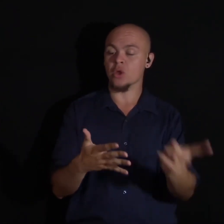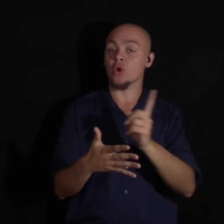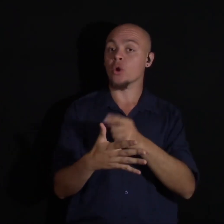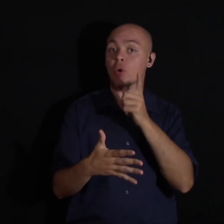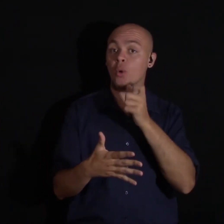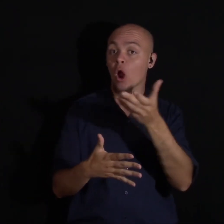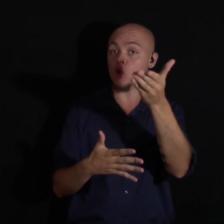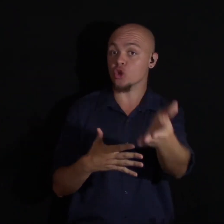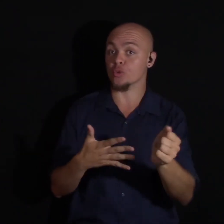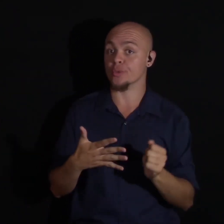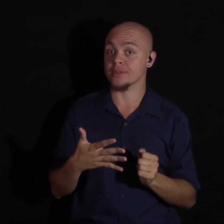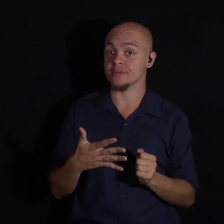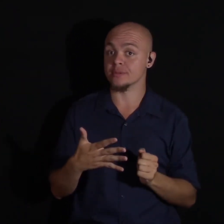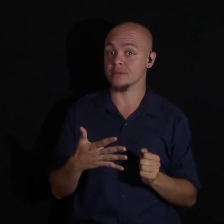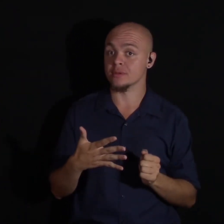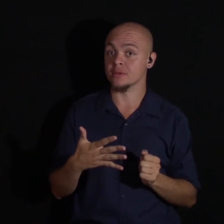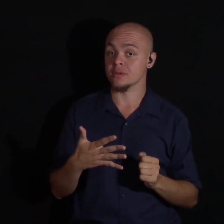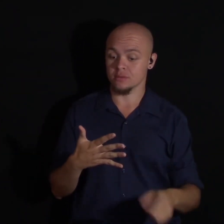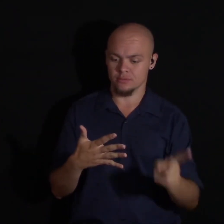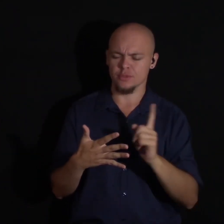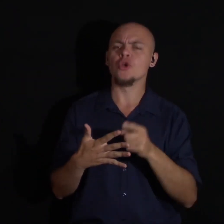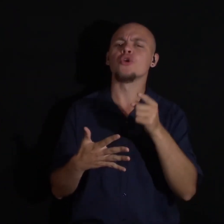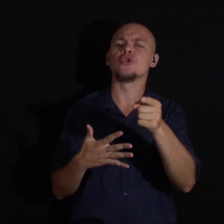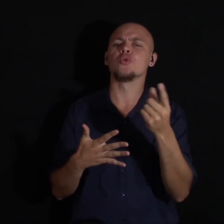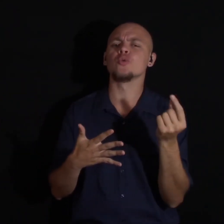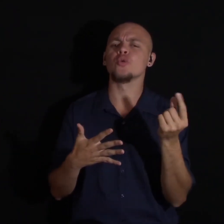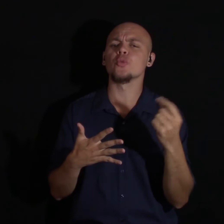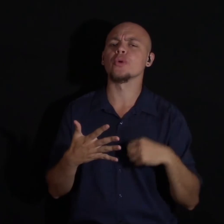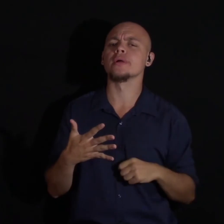you? What do you do?